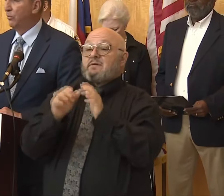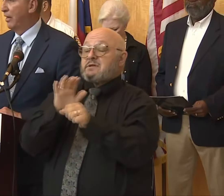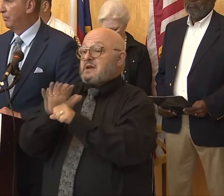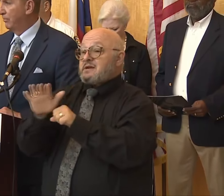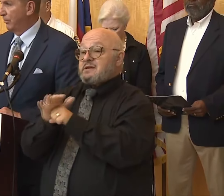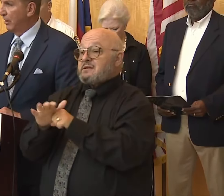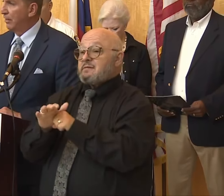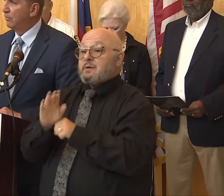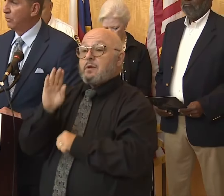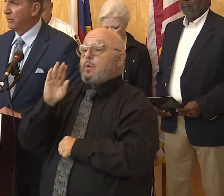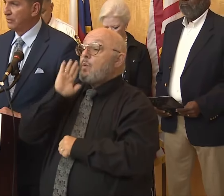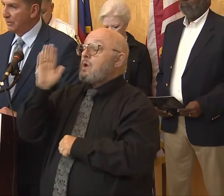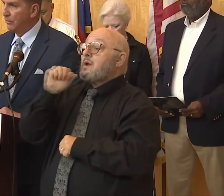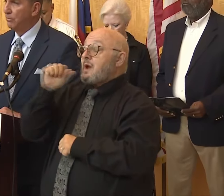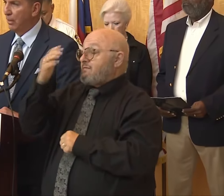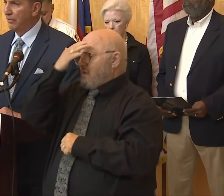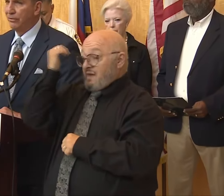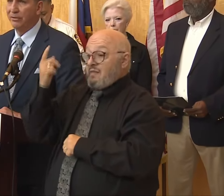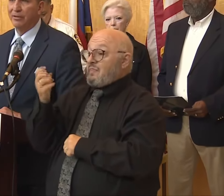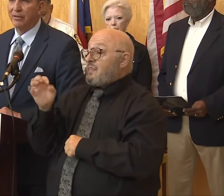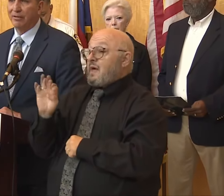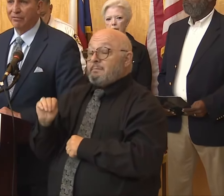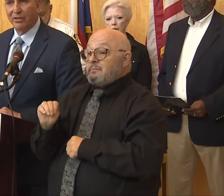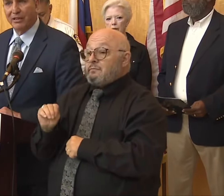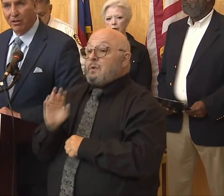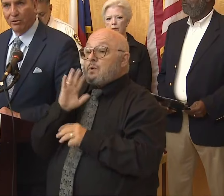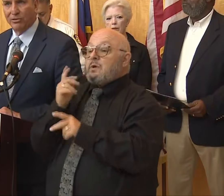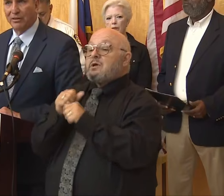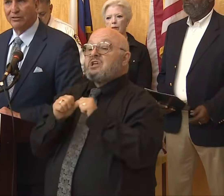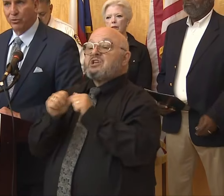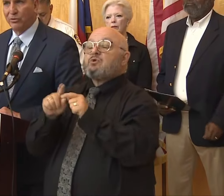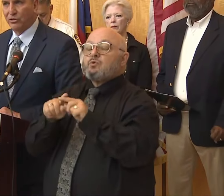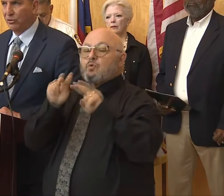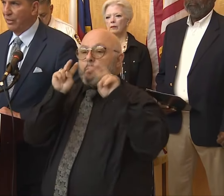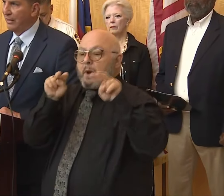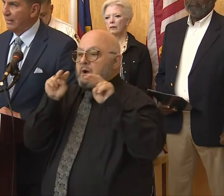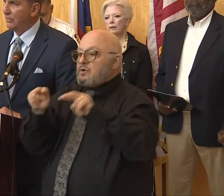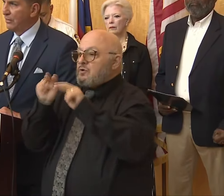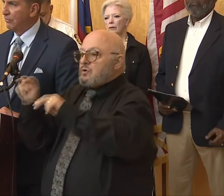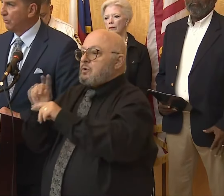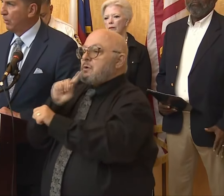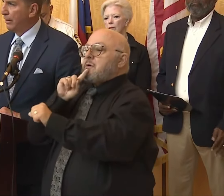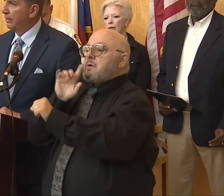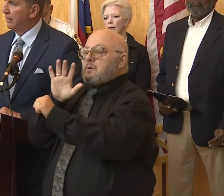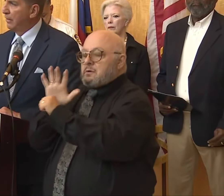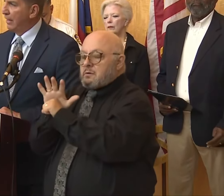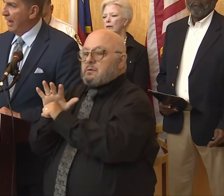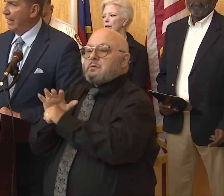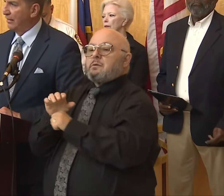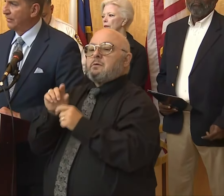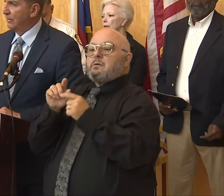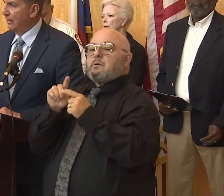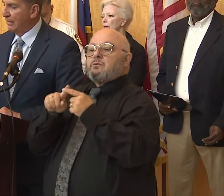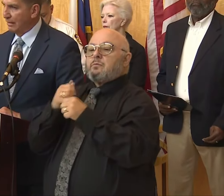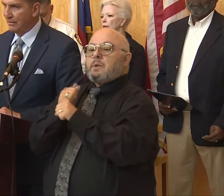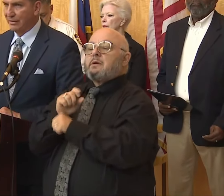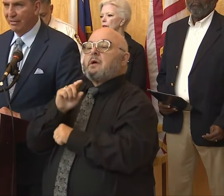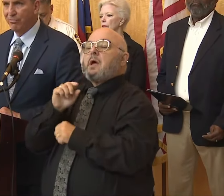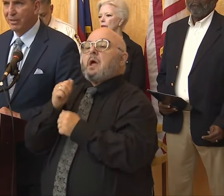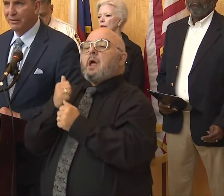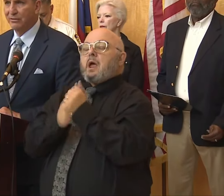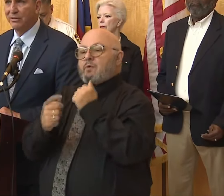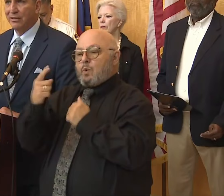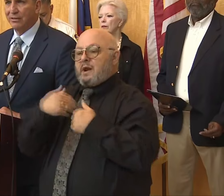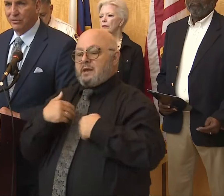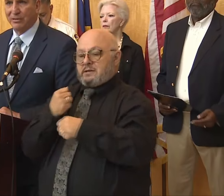that they will not be forgotten, and we will continue to monitor very closely to ensure that each and every one has the